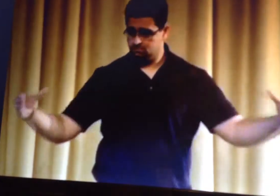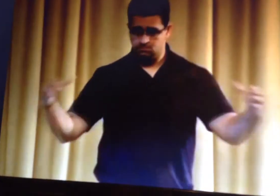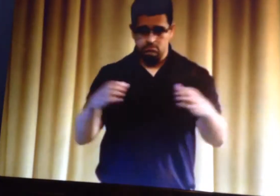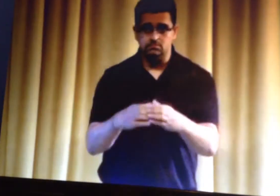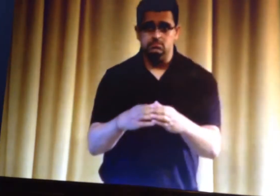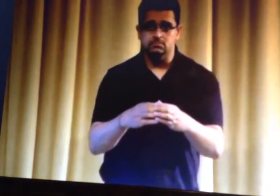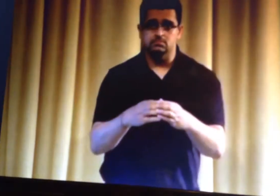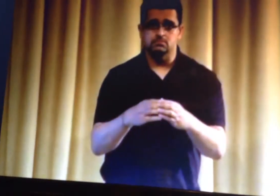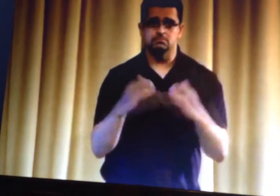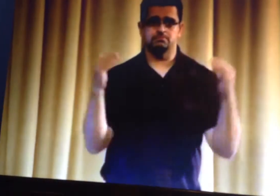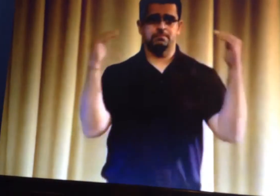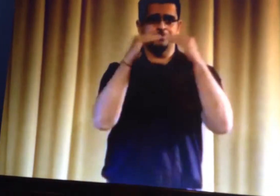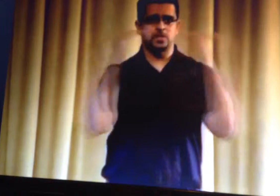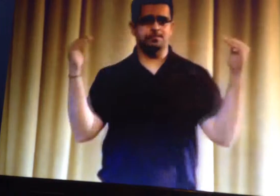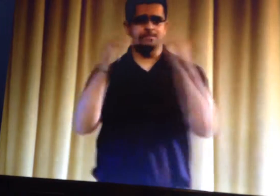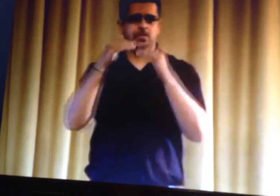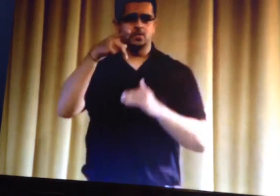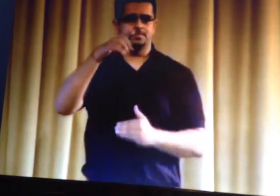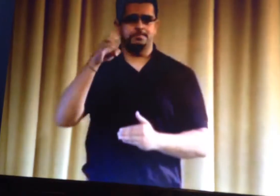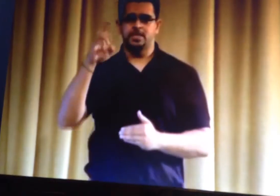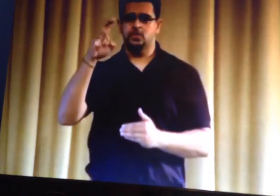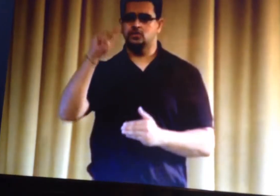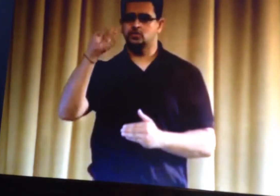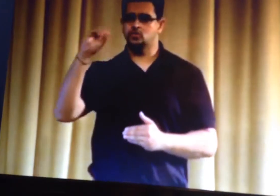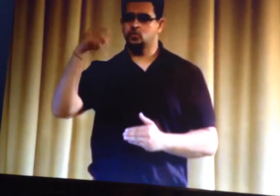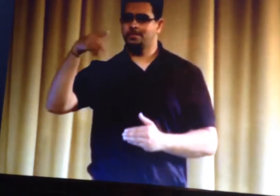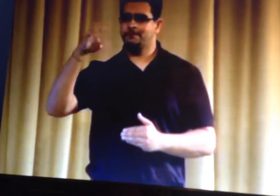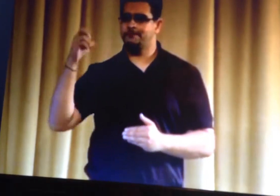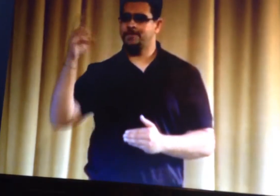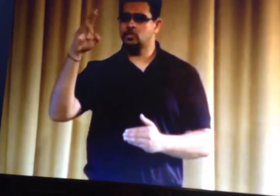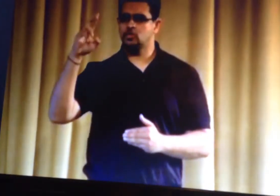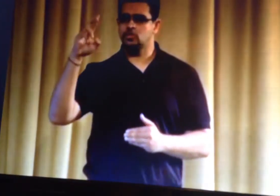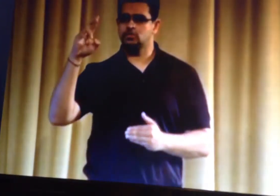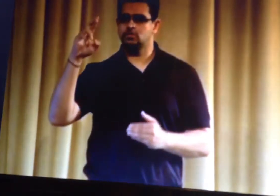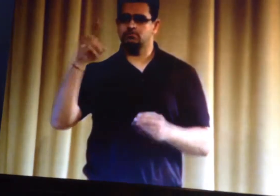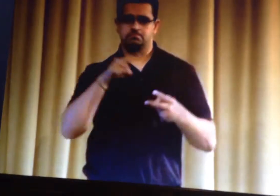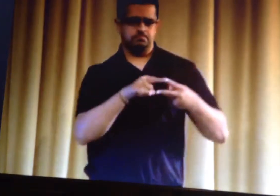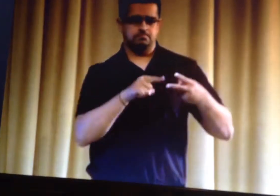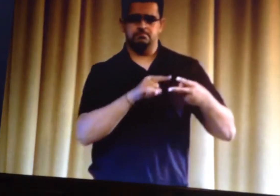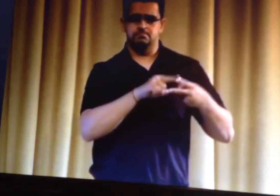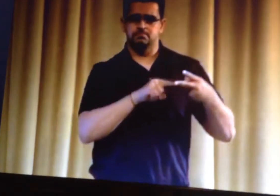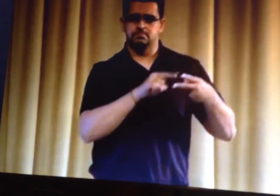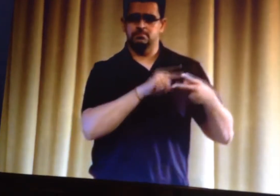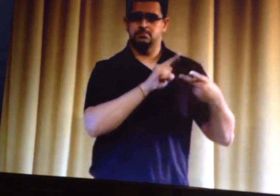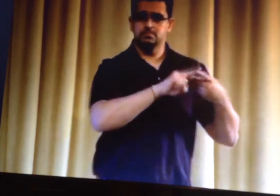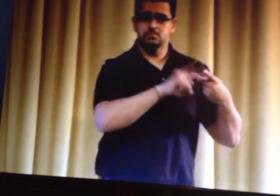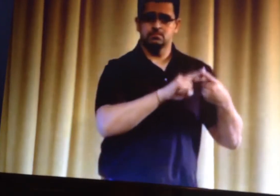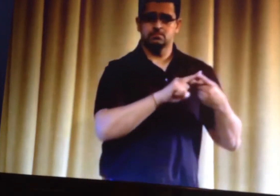That experience I had in the program where we had the Americans and the locals come together, we became equals. We were peers.